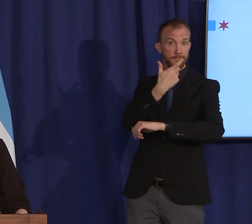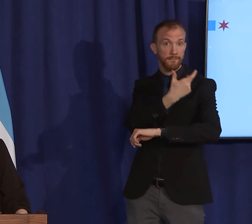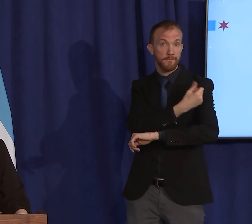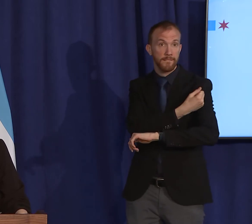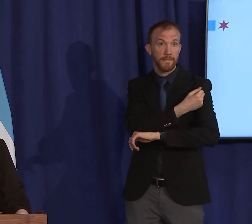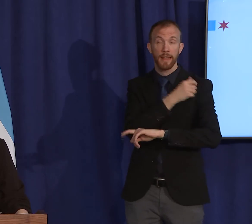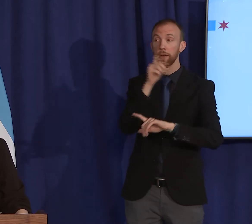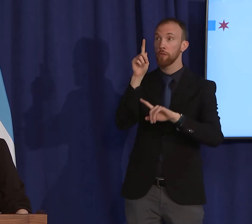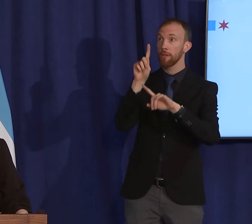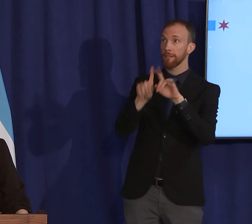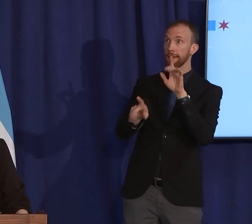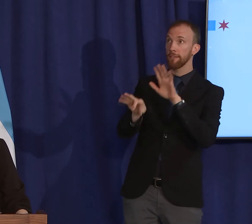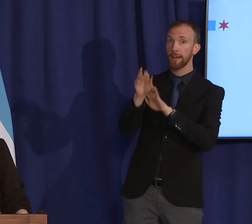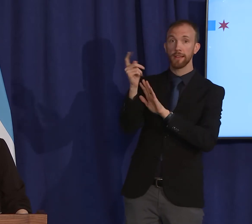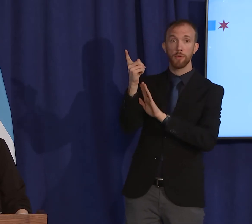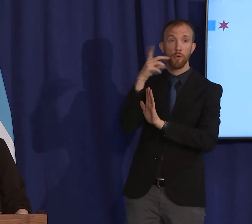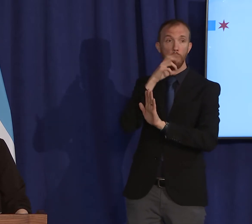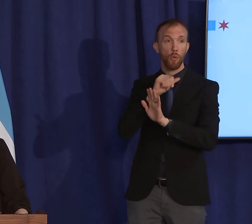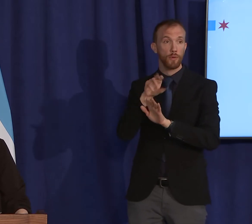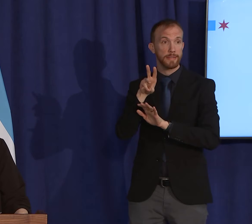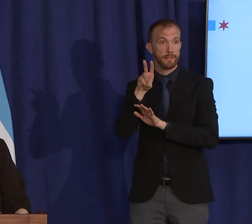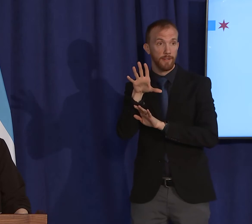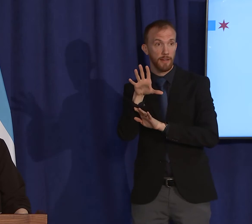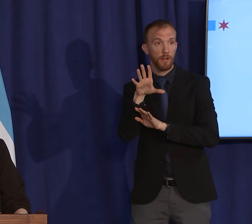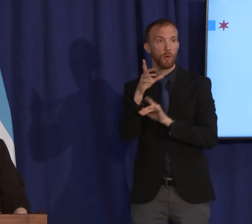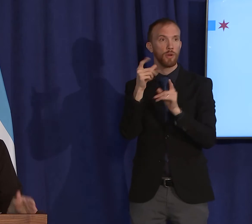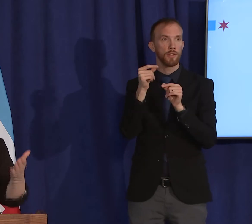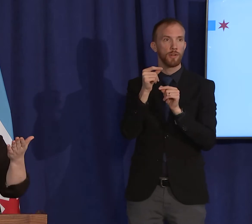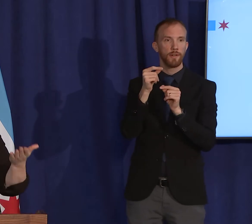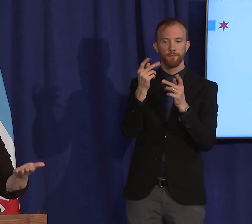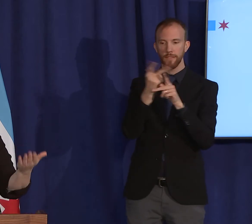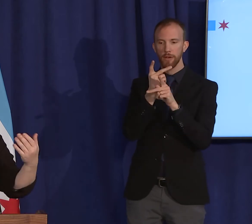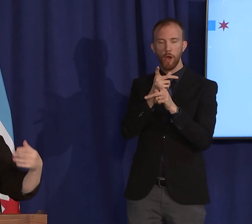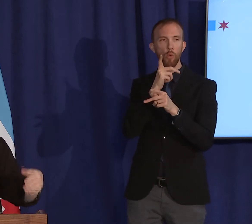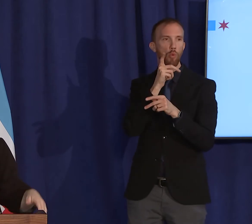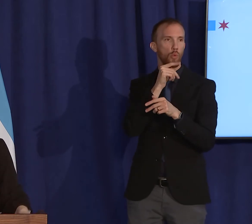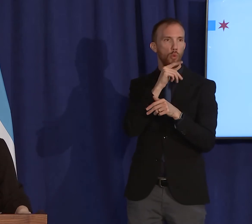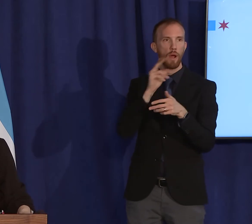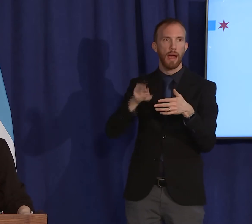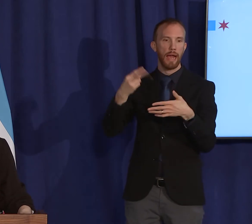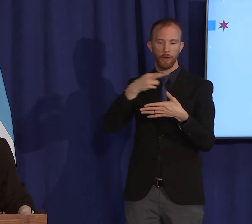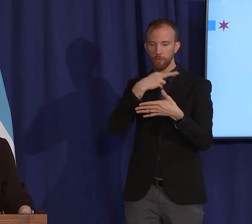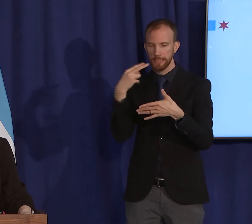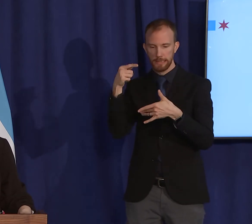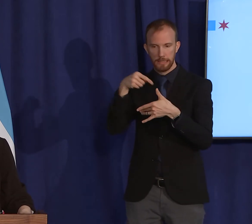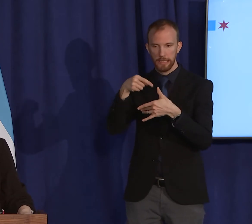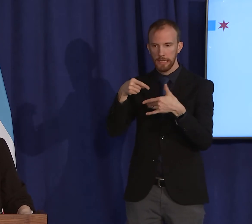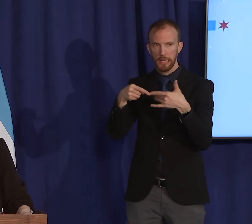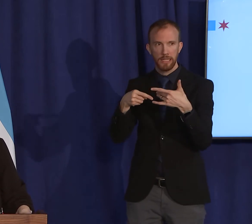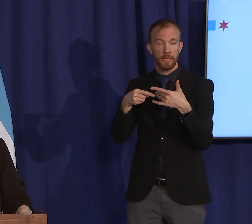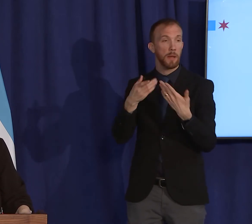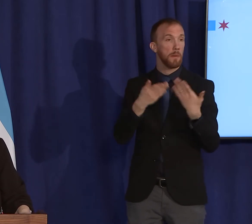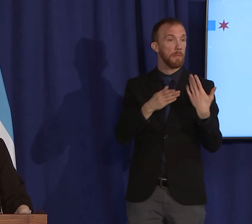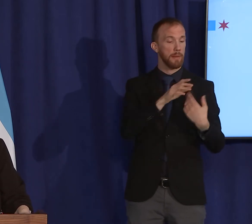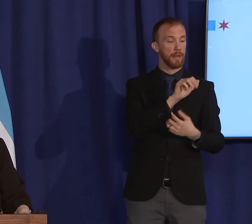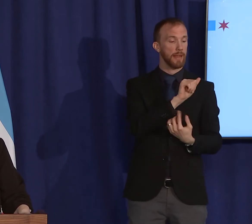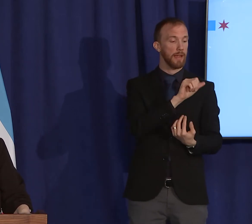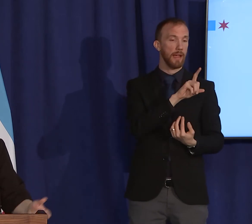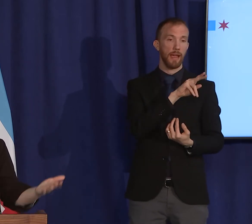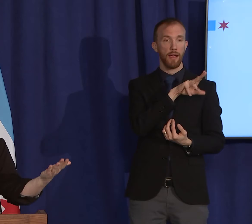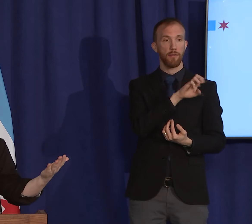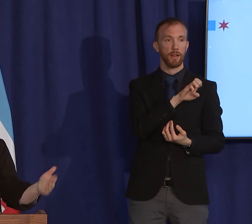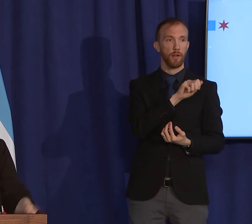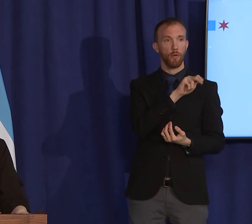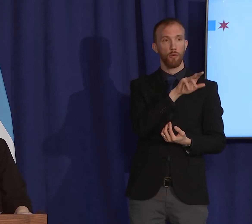your existing patients with the highest risk conditions. It's possible Advocate Aurora has a lot of patients and said, let's start